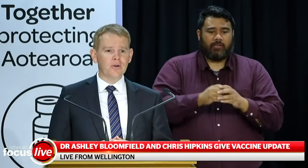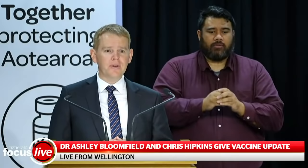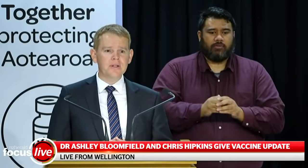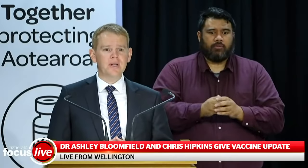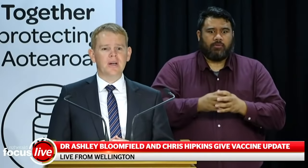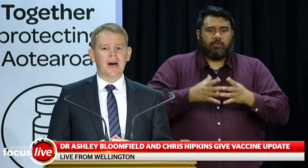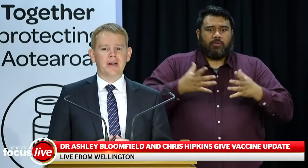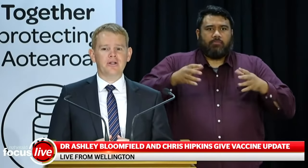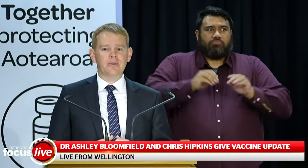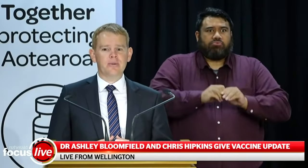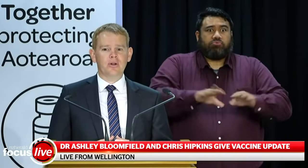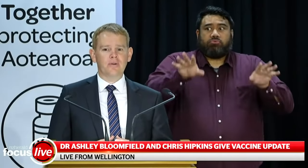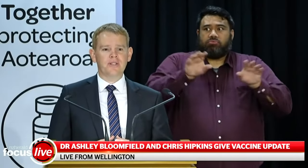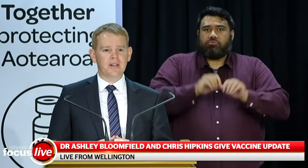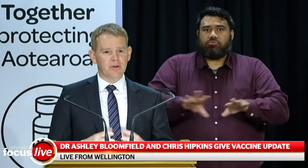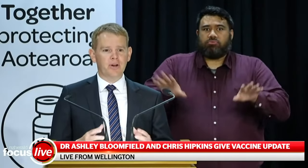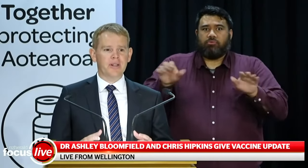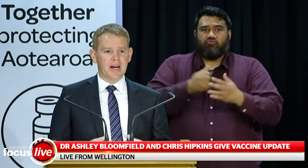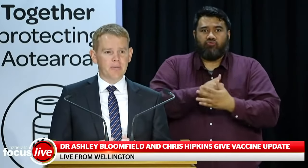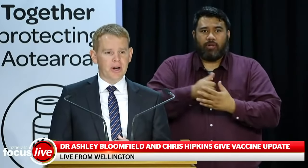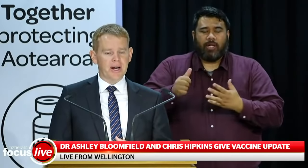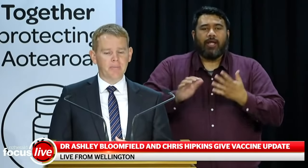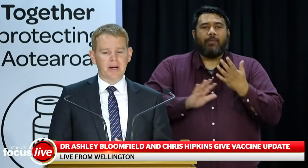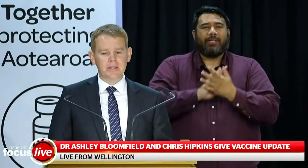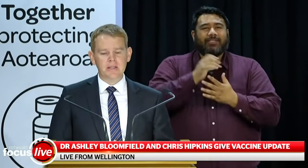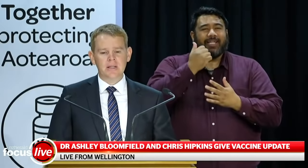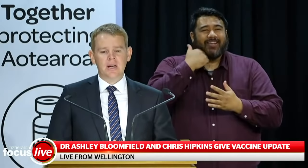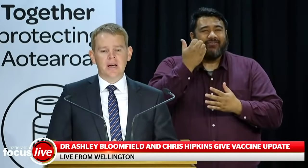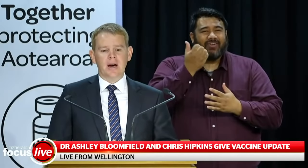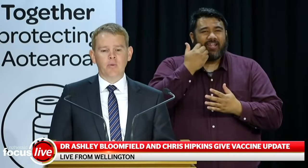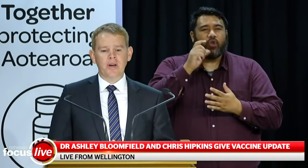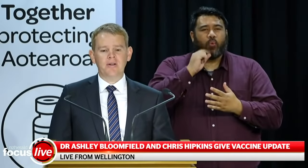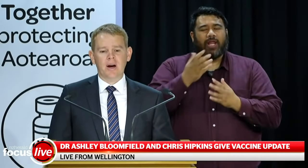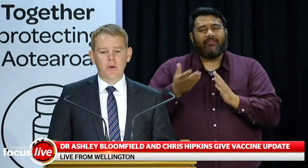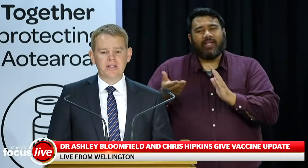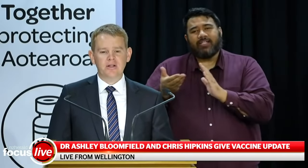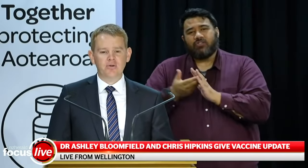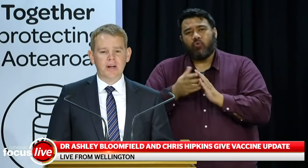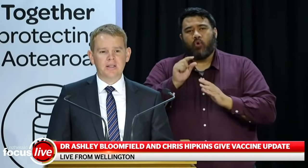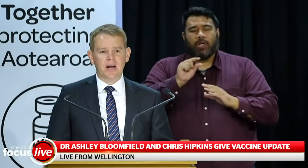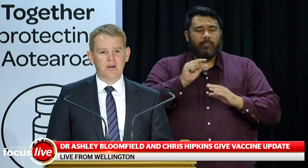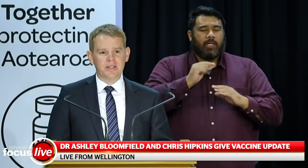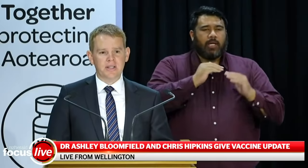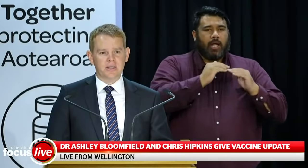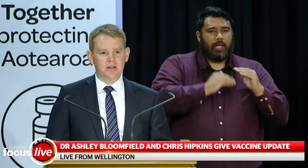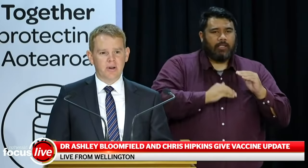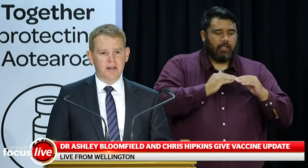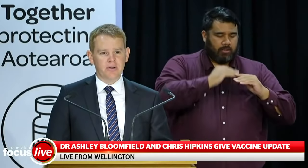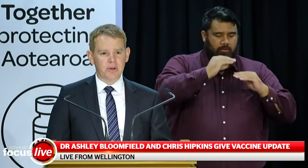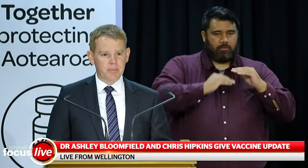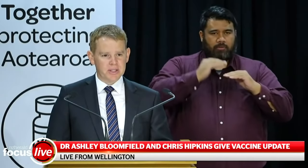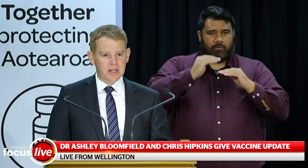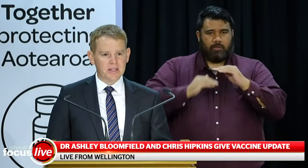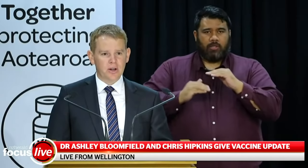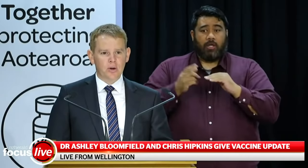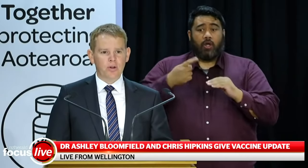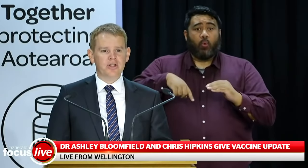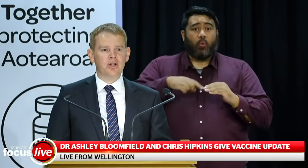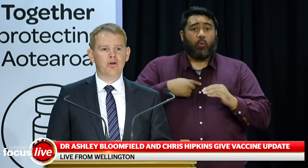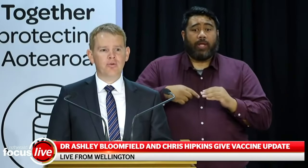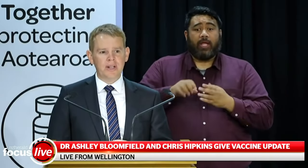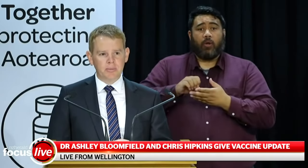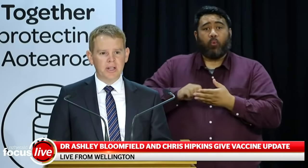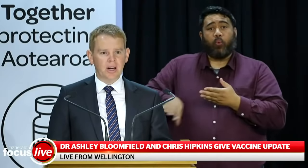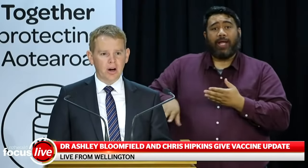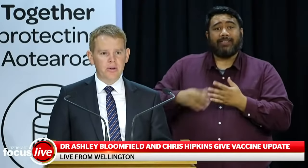unders and overs in terms of delivery on a day-by-day basis. Our wastage rate currently sits at around 3%, which